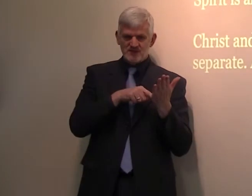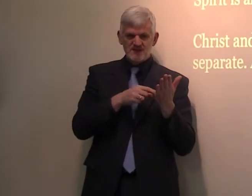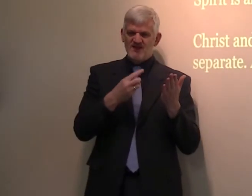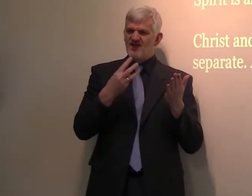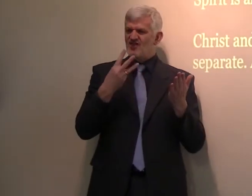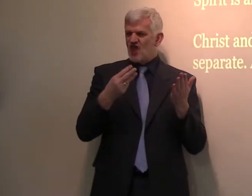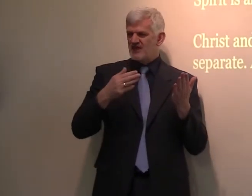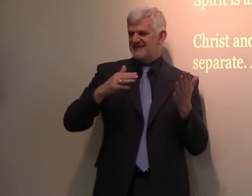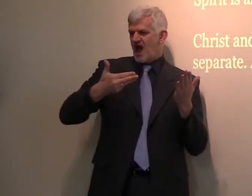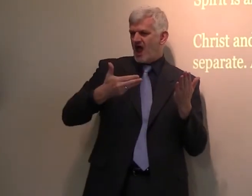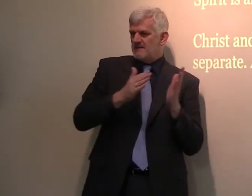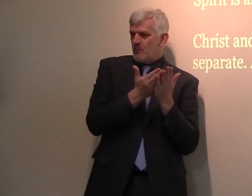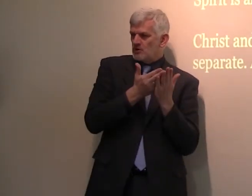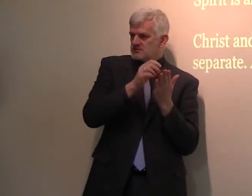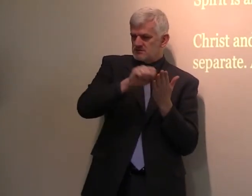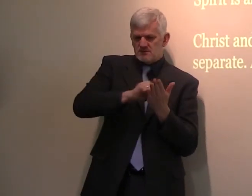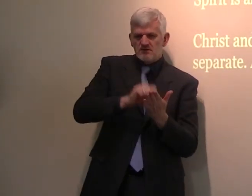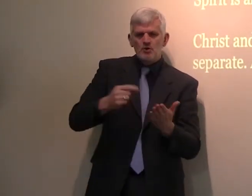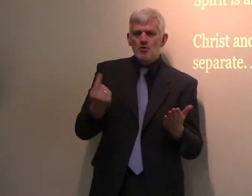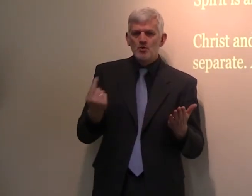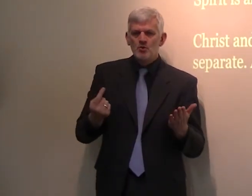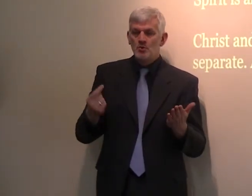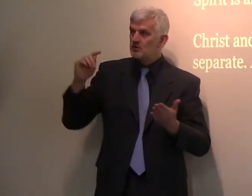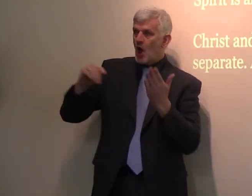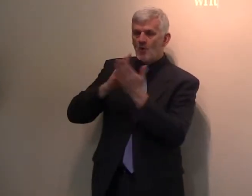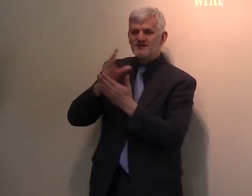written by the power of the Holy Spirit, prophesying the coming of the Lord.